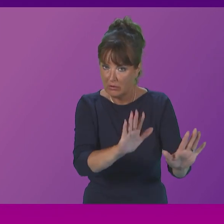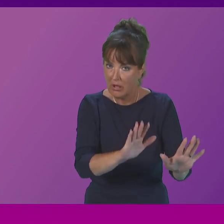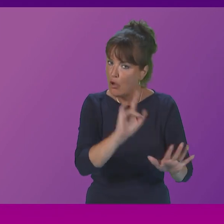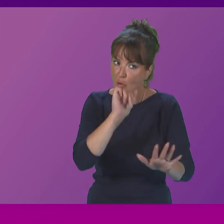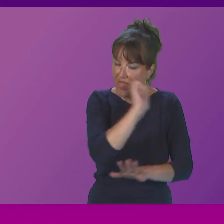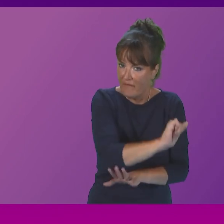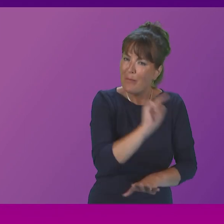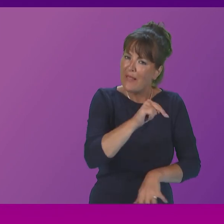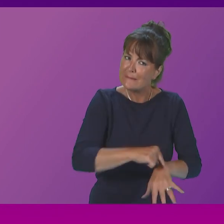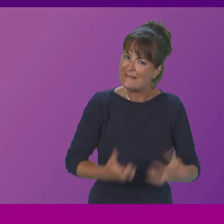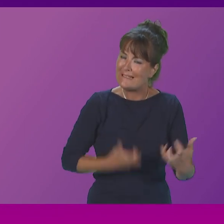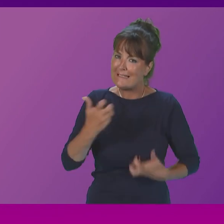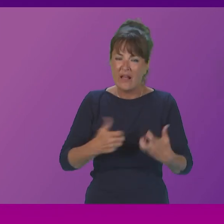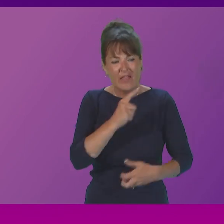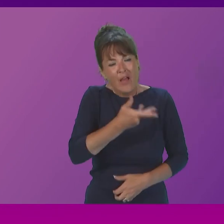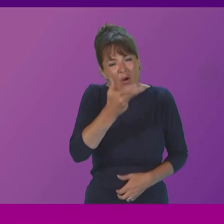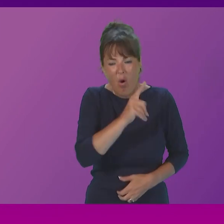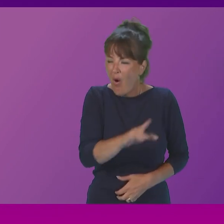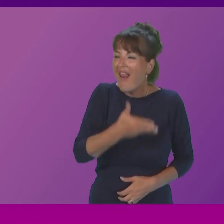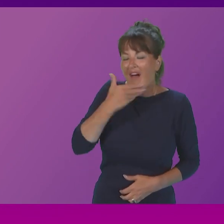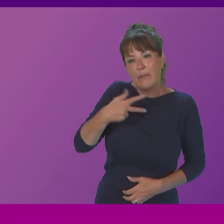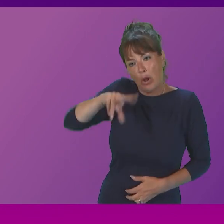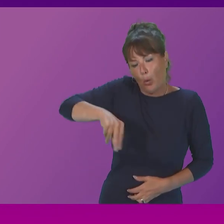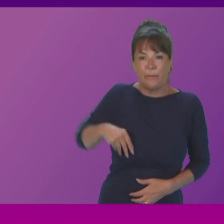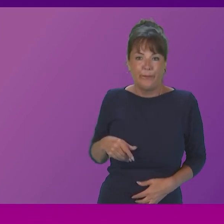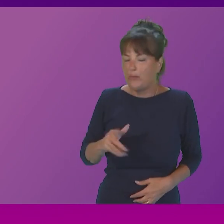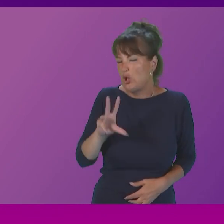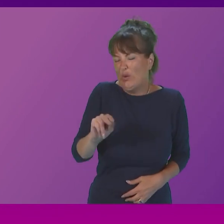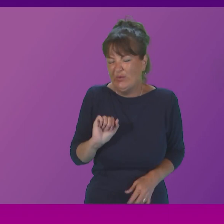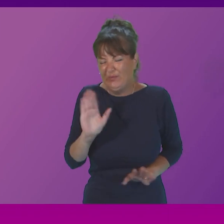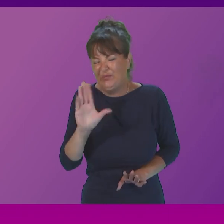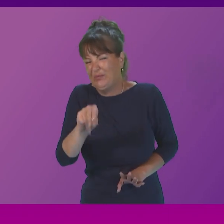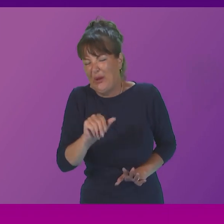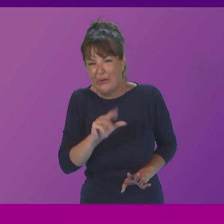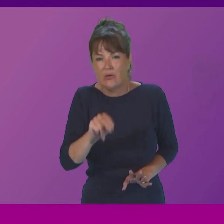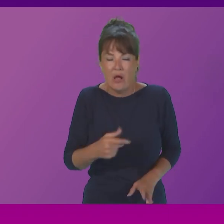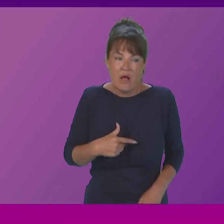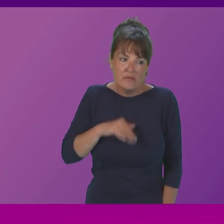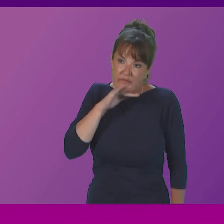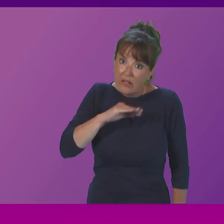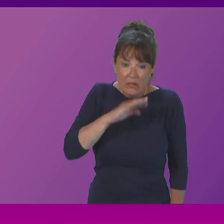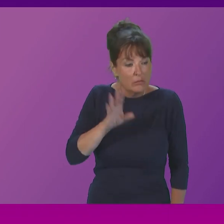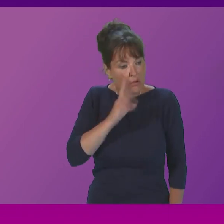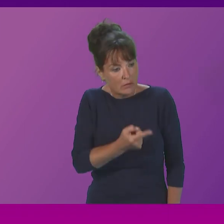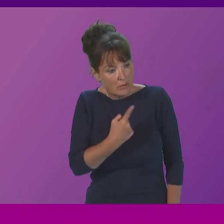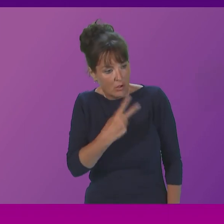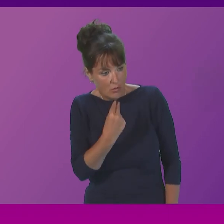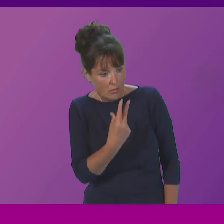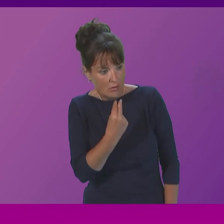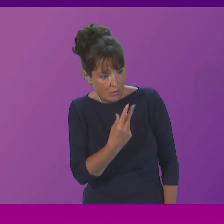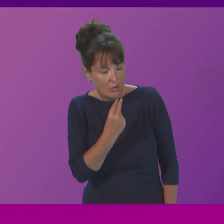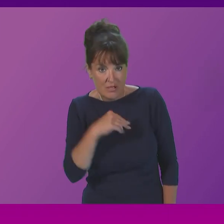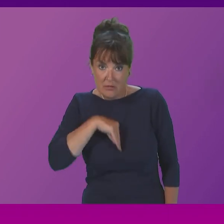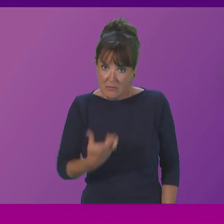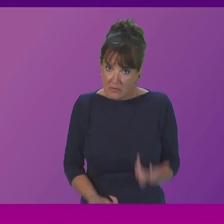not their fault. They kept saying, well, that's lovely, but no, no, no. And all I ever heard was no. And I found that deeply